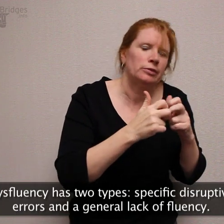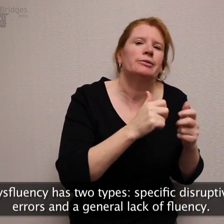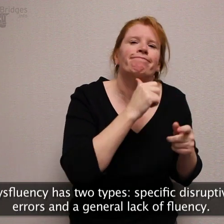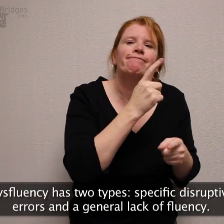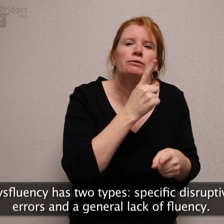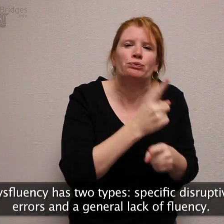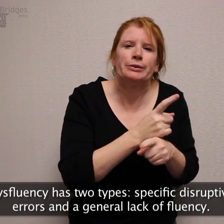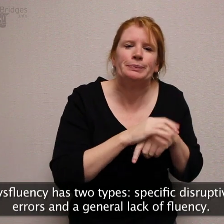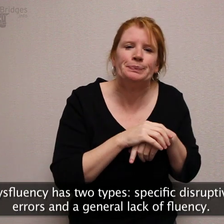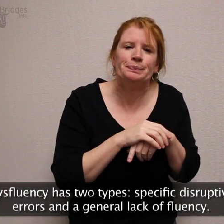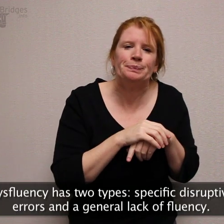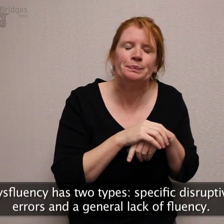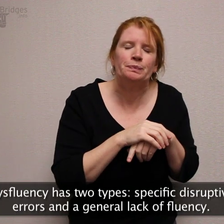Dysfluency has two types: